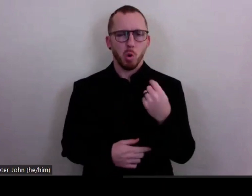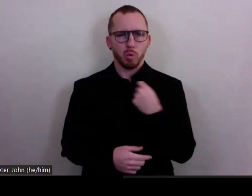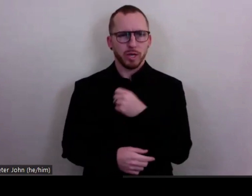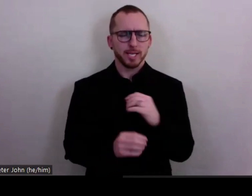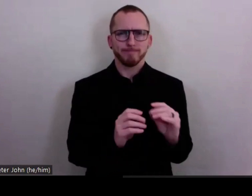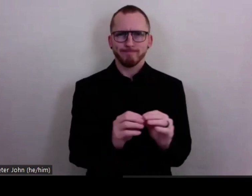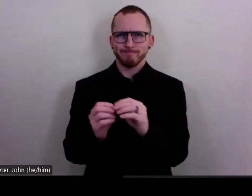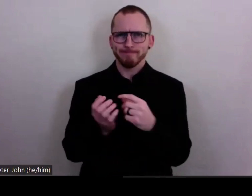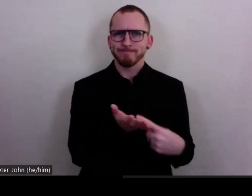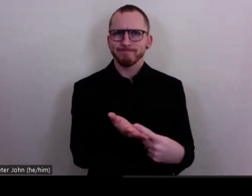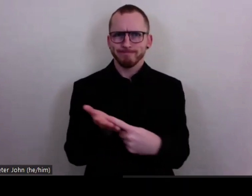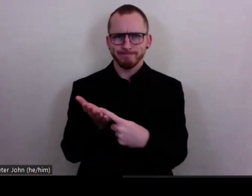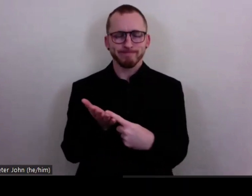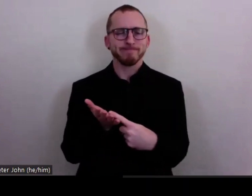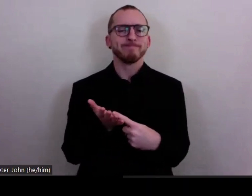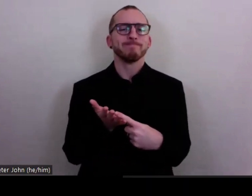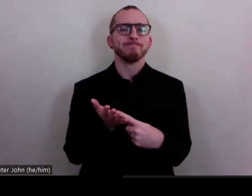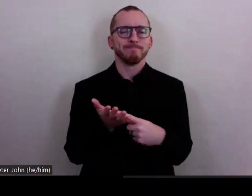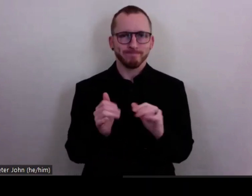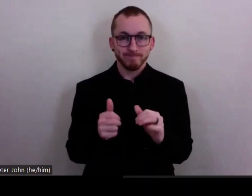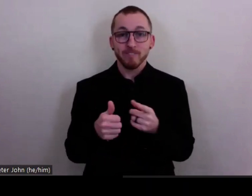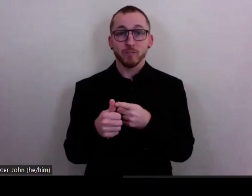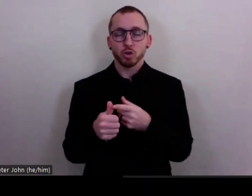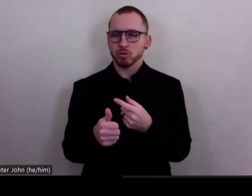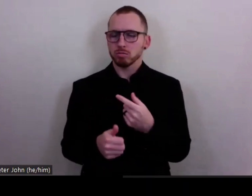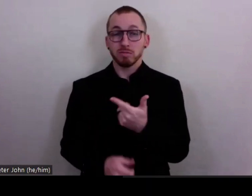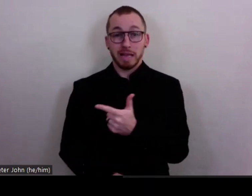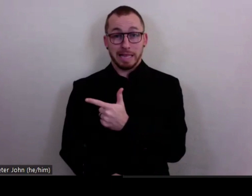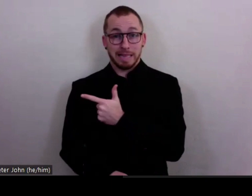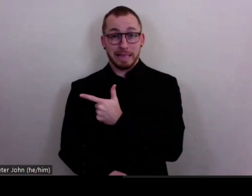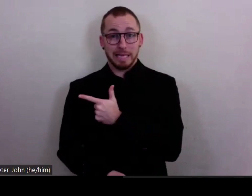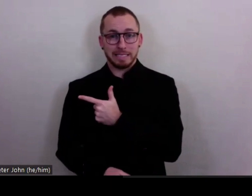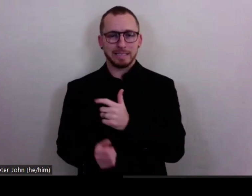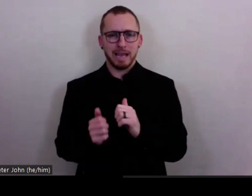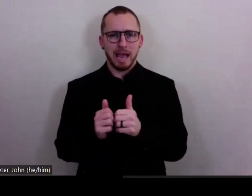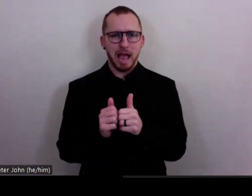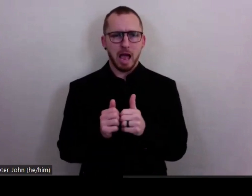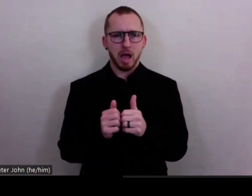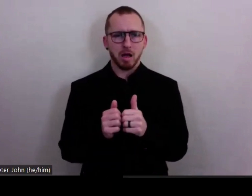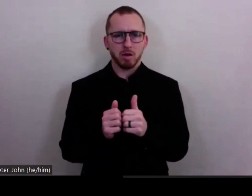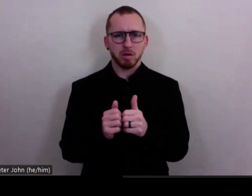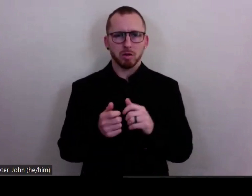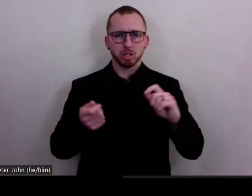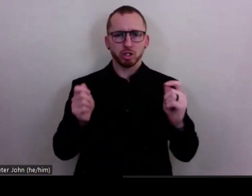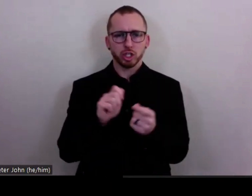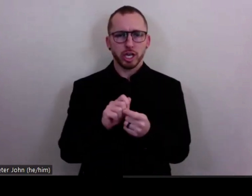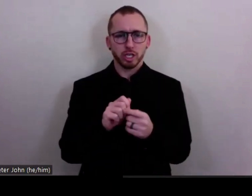change the word lazy to something that's more trauma informed? And then somebody who was a